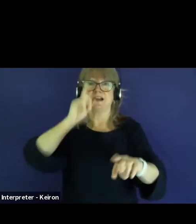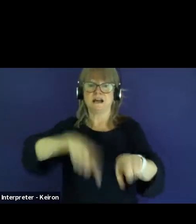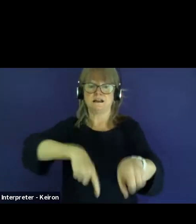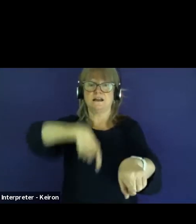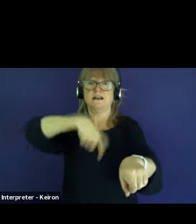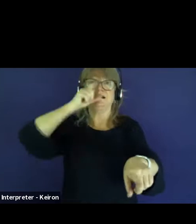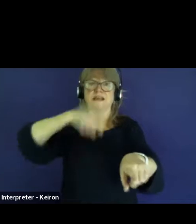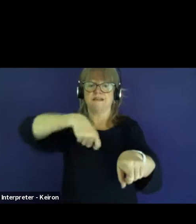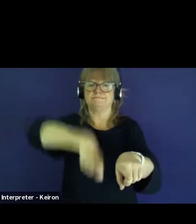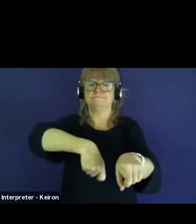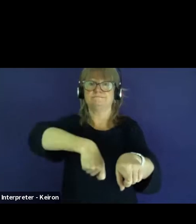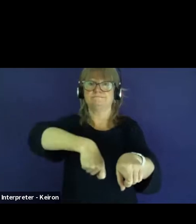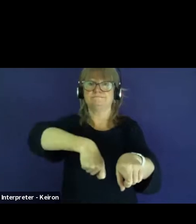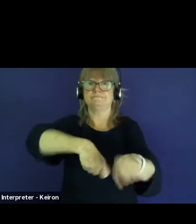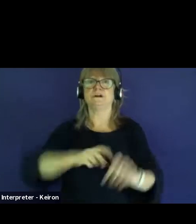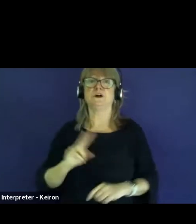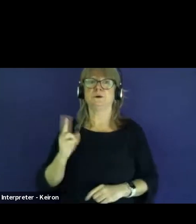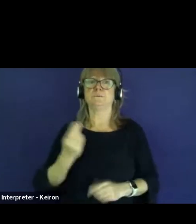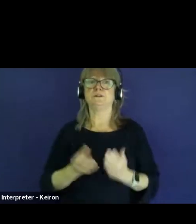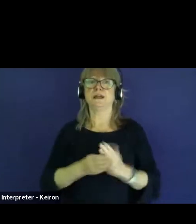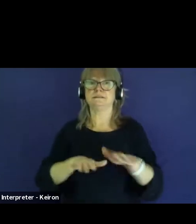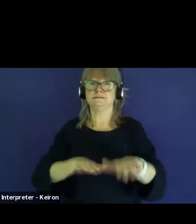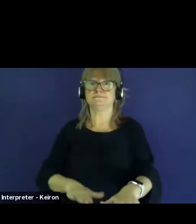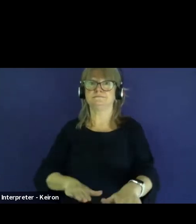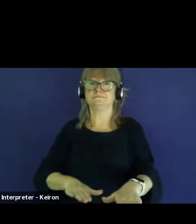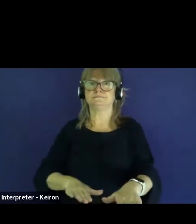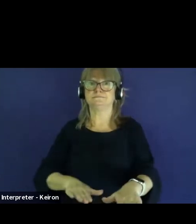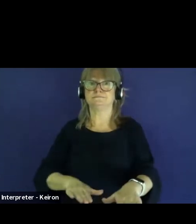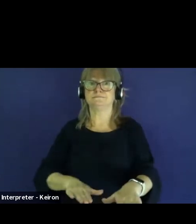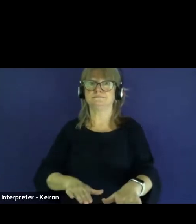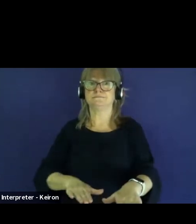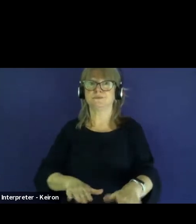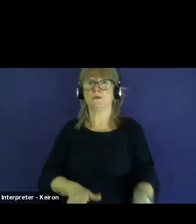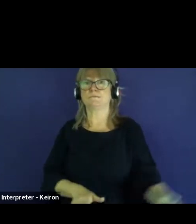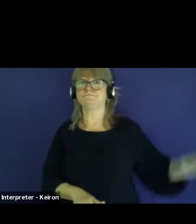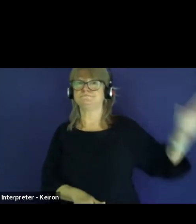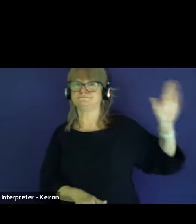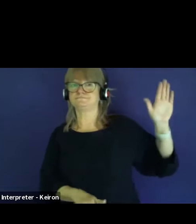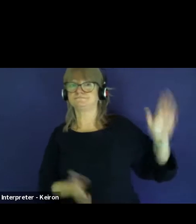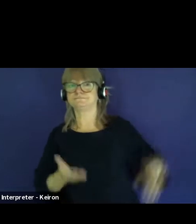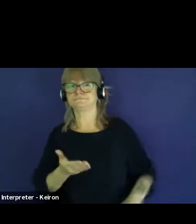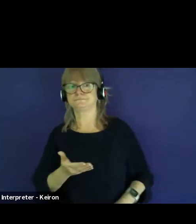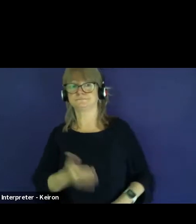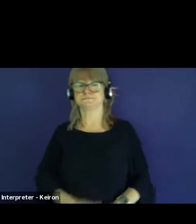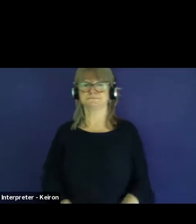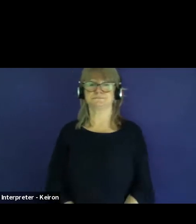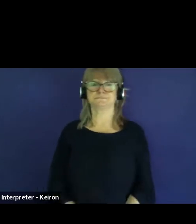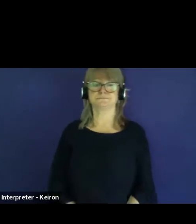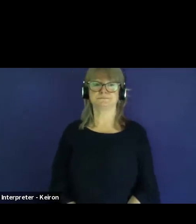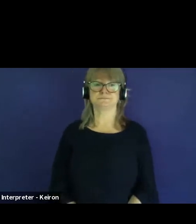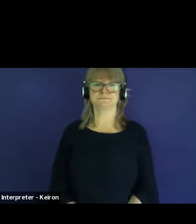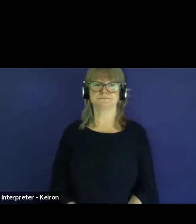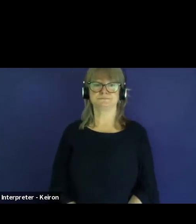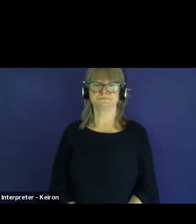well. We're going to pop both hands on the ground. I'm going to open up towards our ceiling or the roof of the